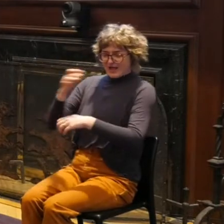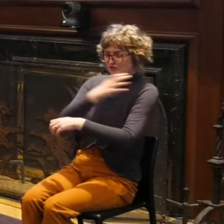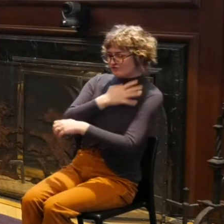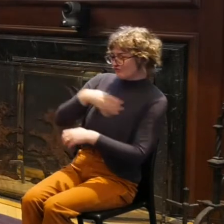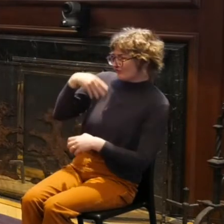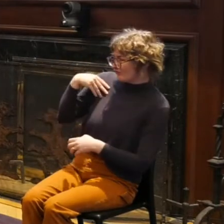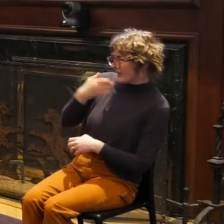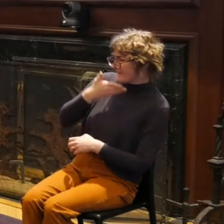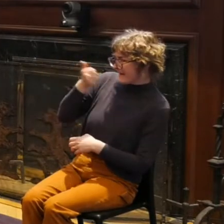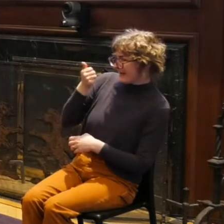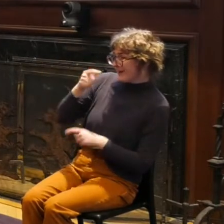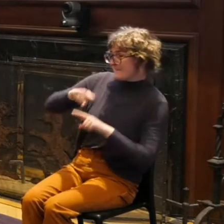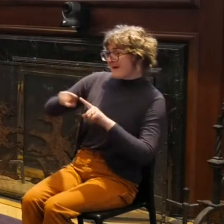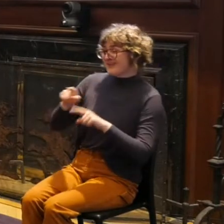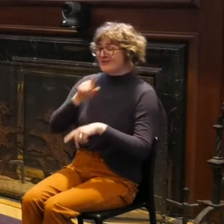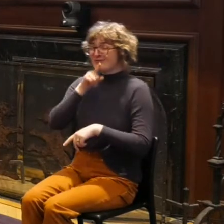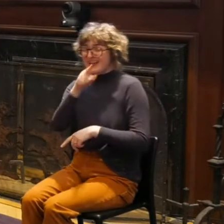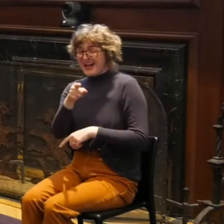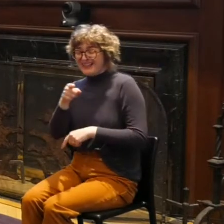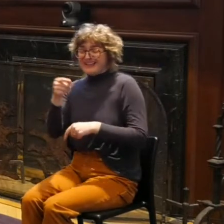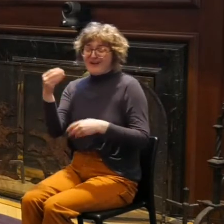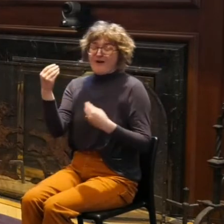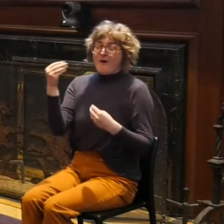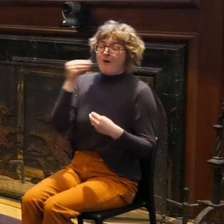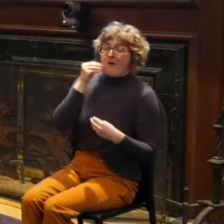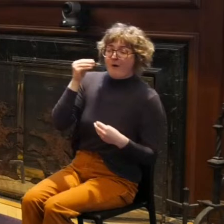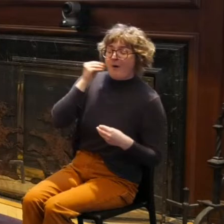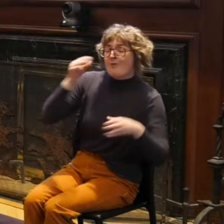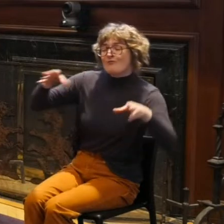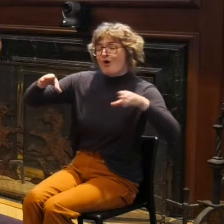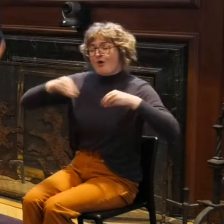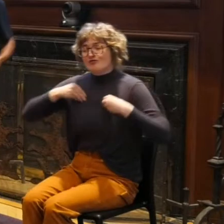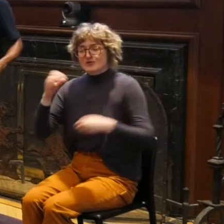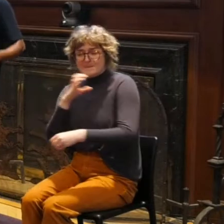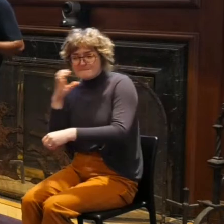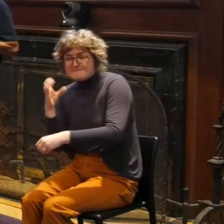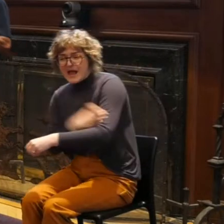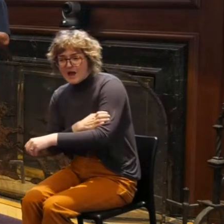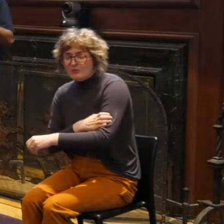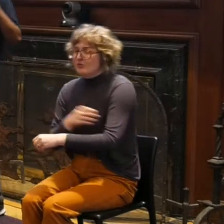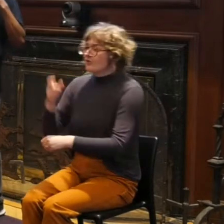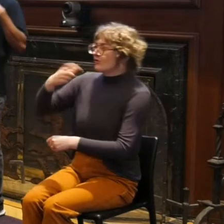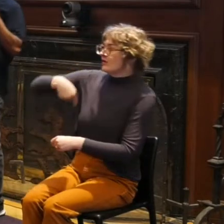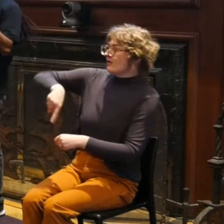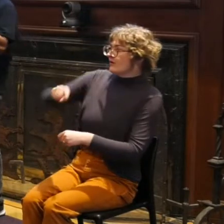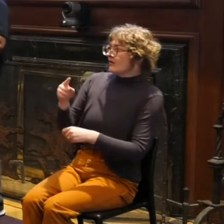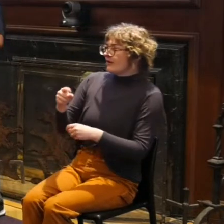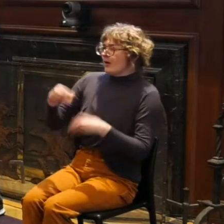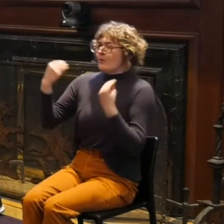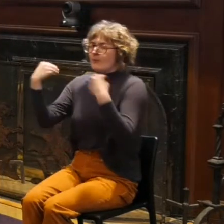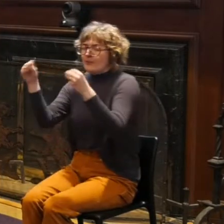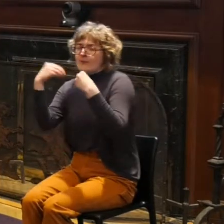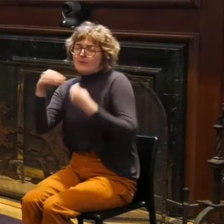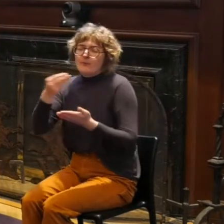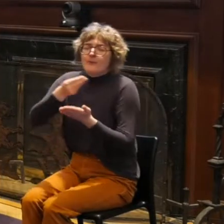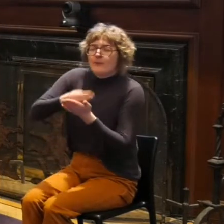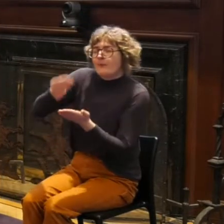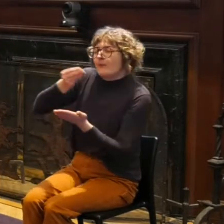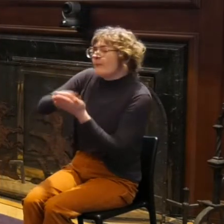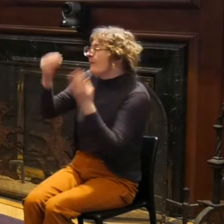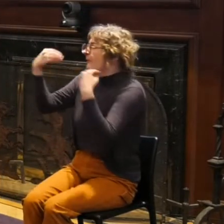reality, real estate and ownership is where the power be. They out getting it. We out shopping in the galleries.